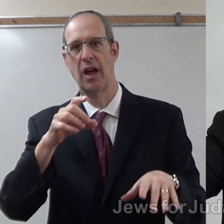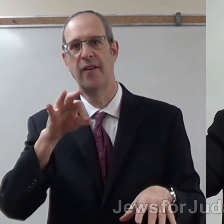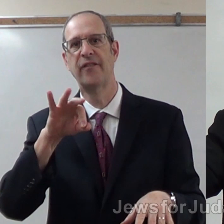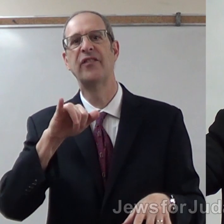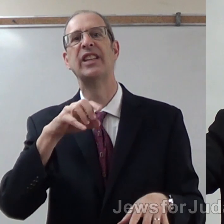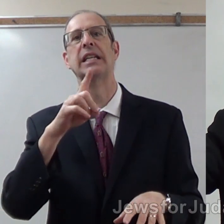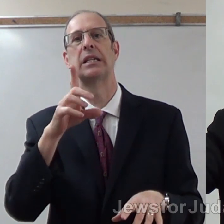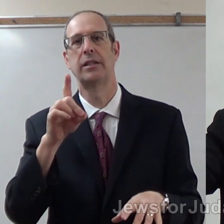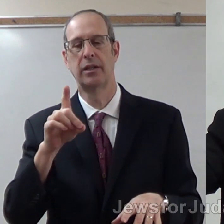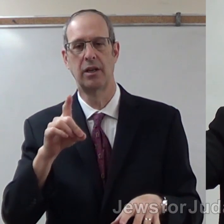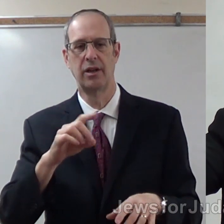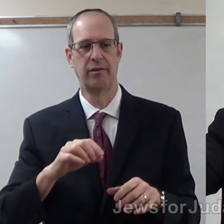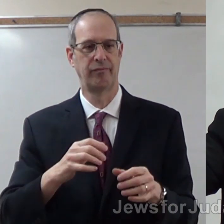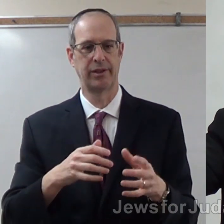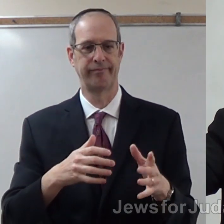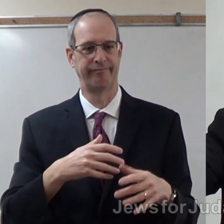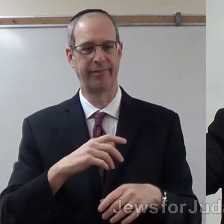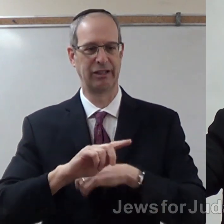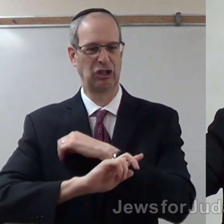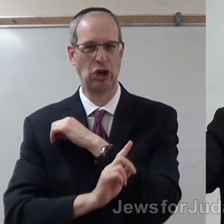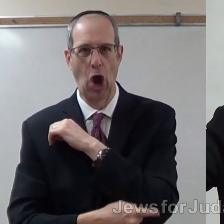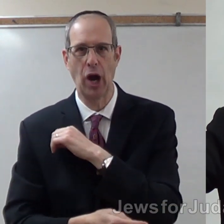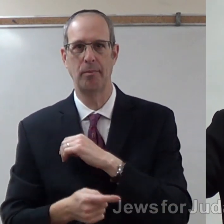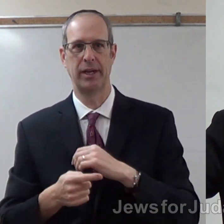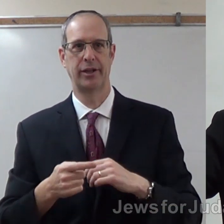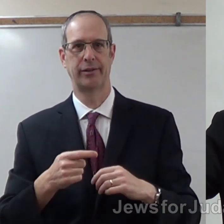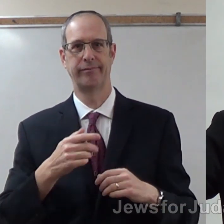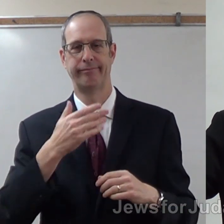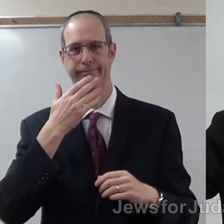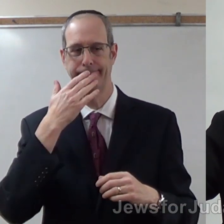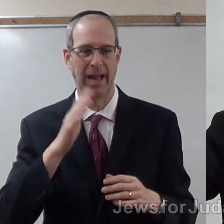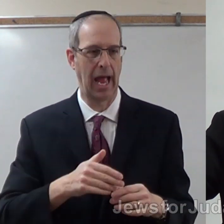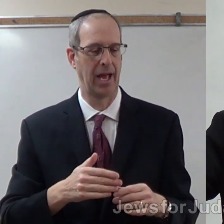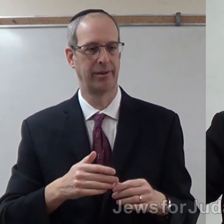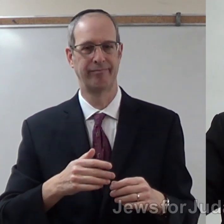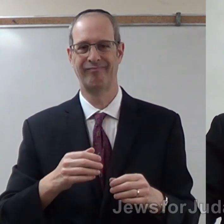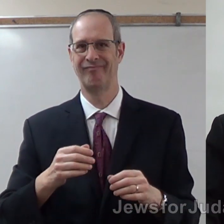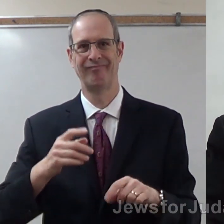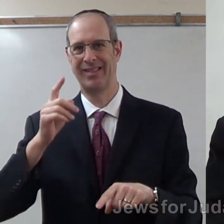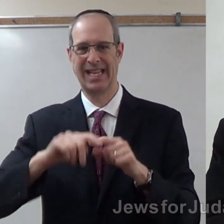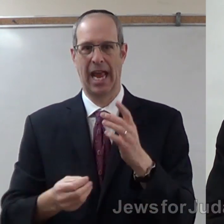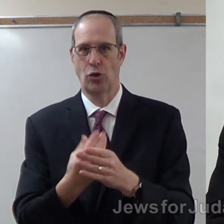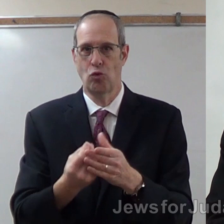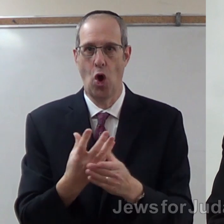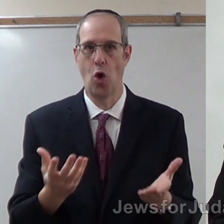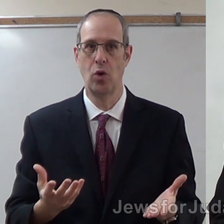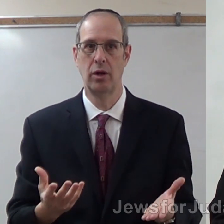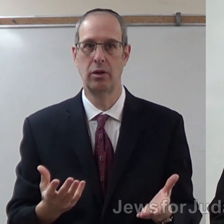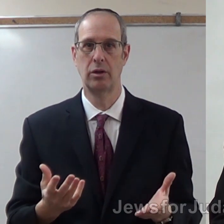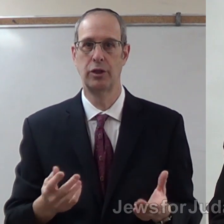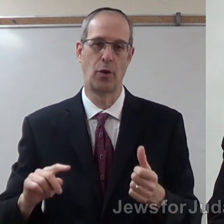and weeds and junk, nothing will be able to grow.